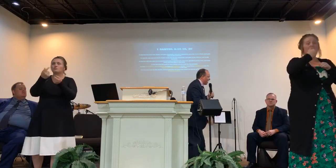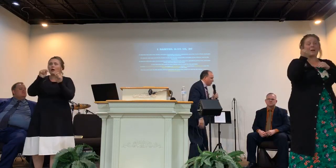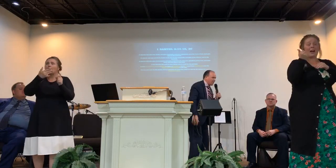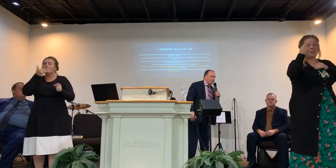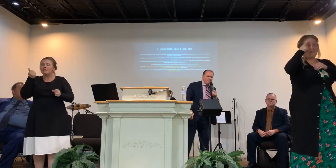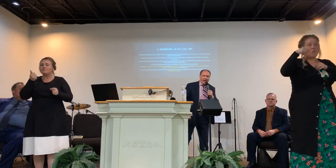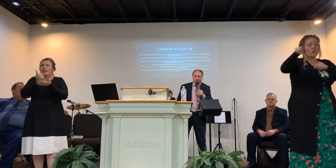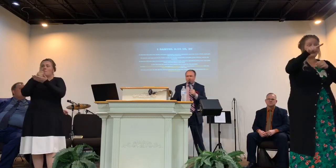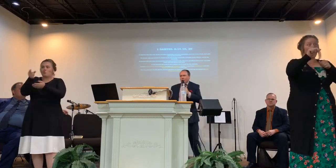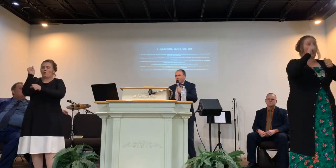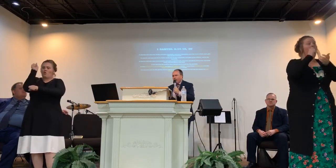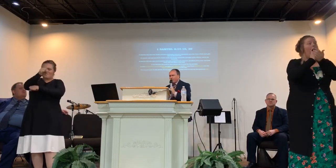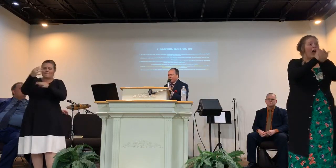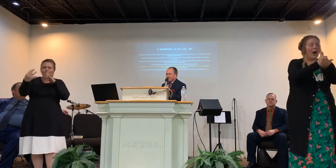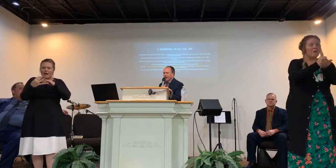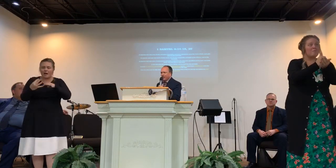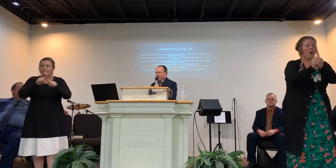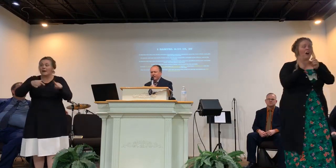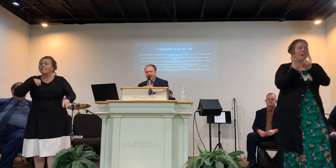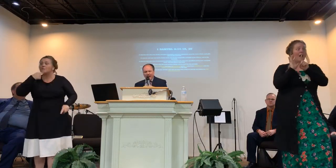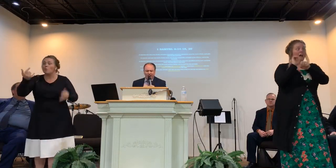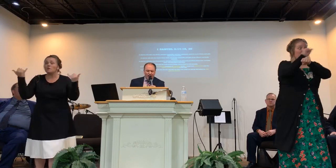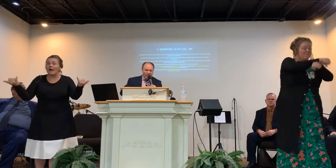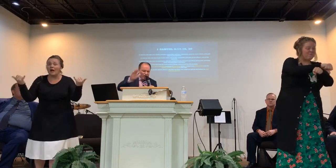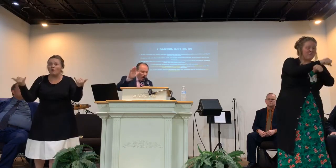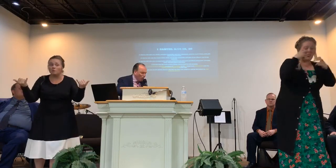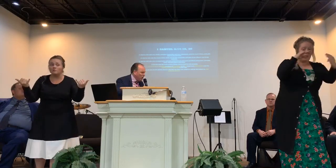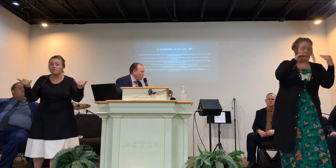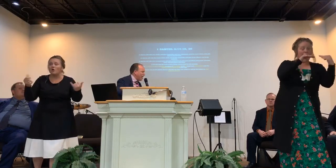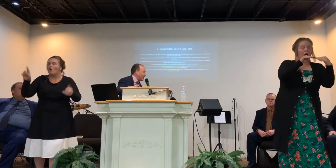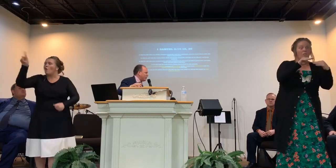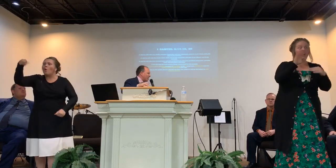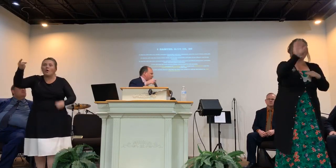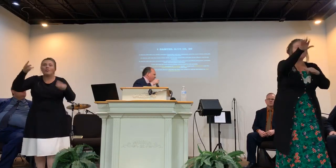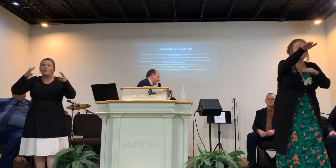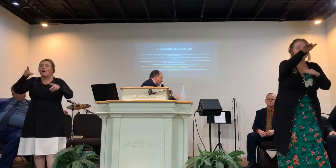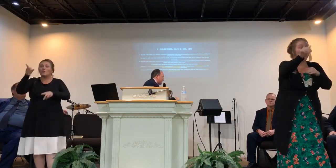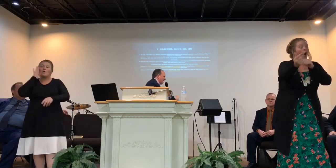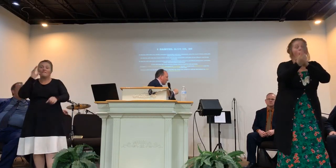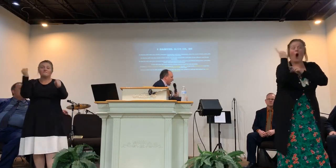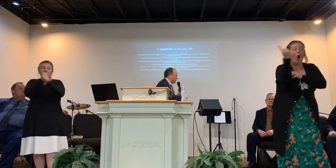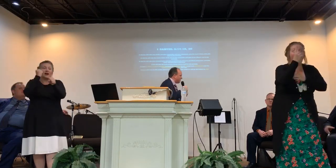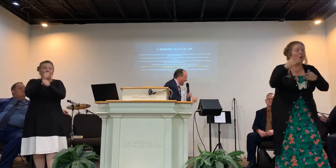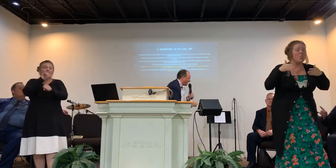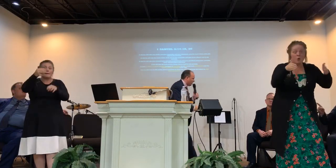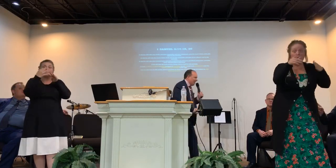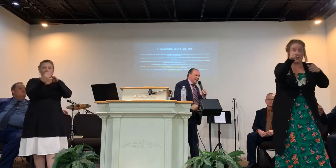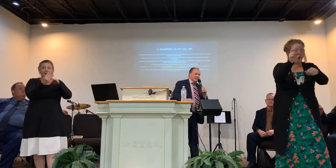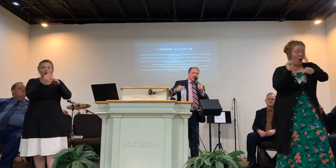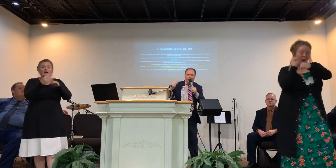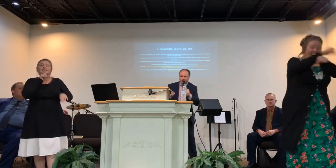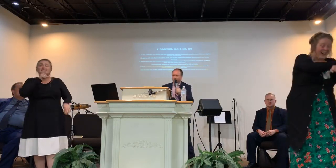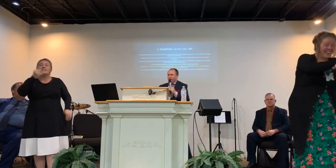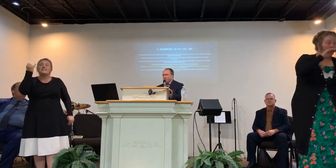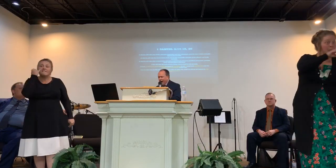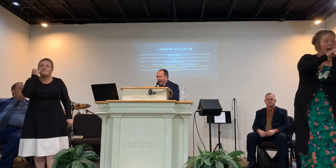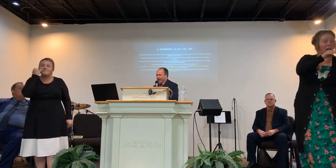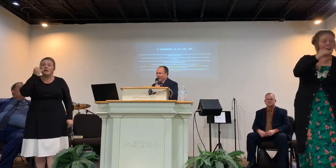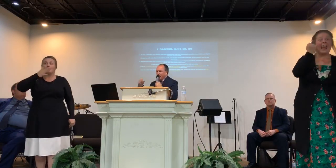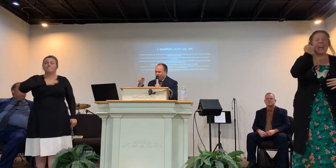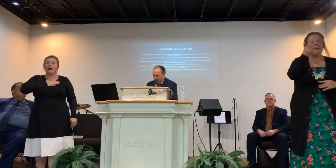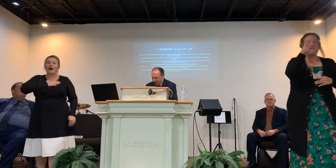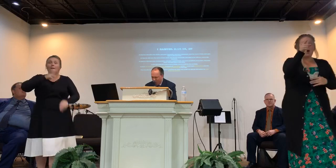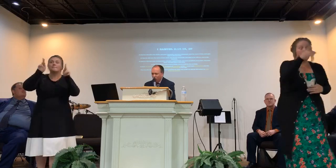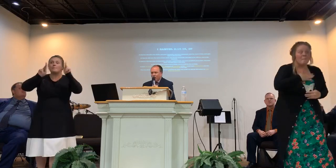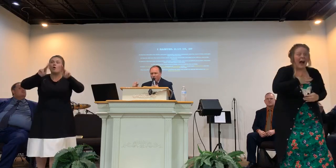you overcome that battle. But I'm going to tell you today, the only way you're going to fight that battle is if